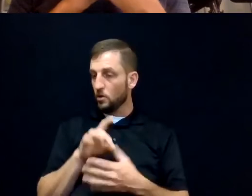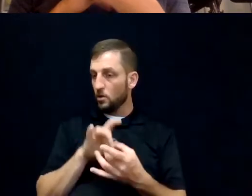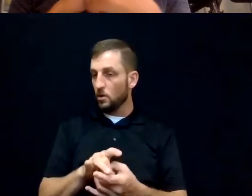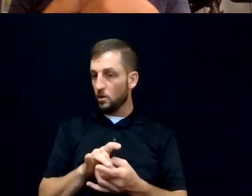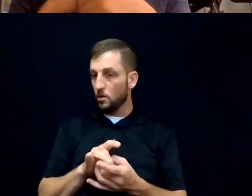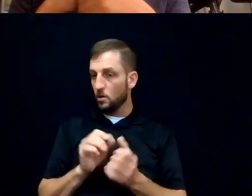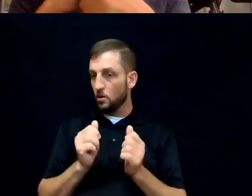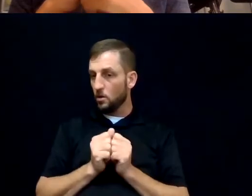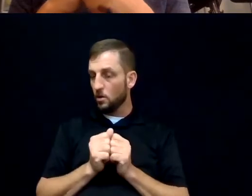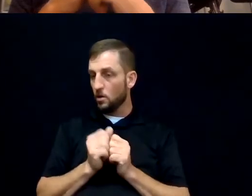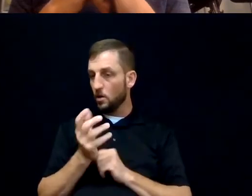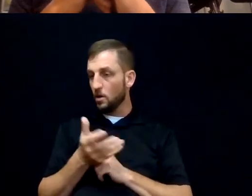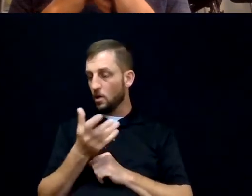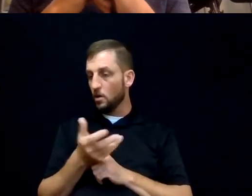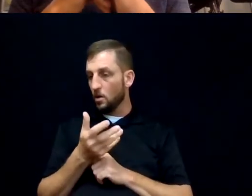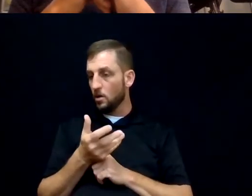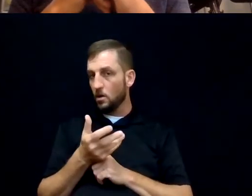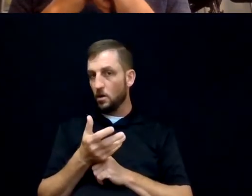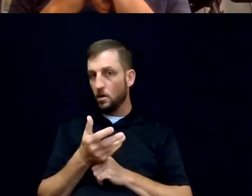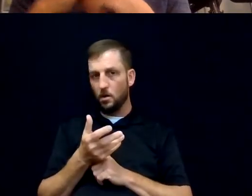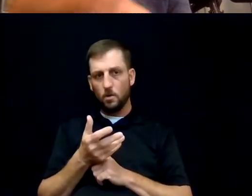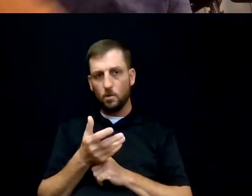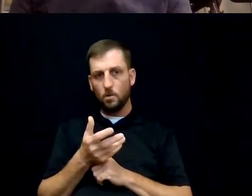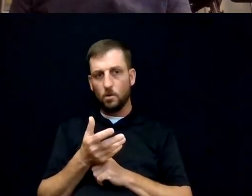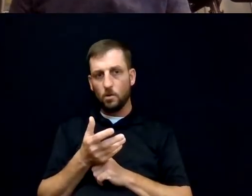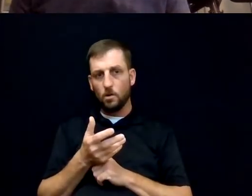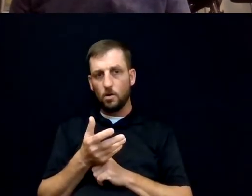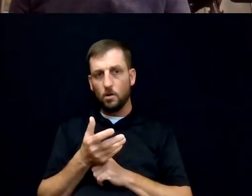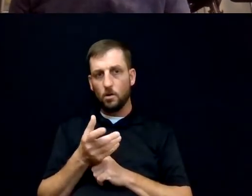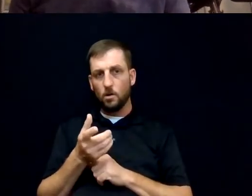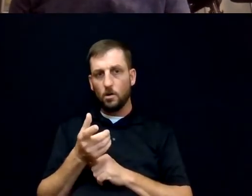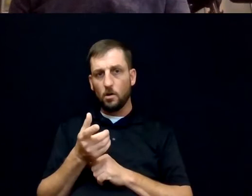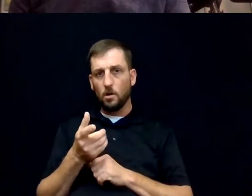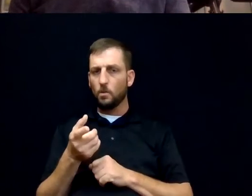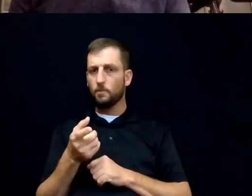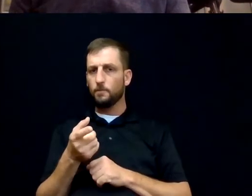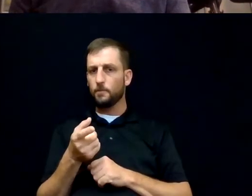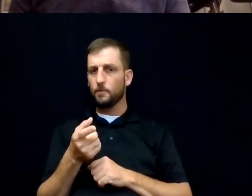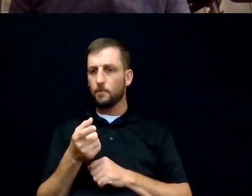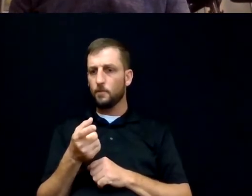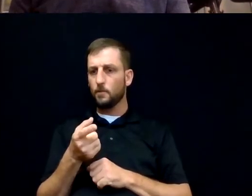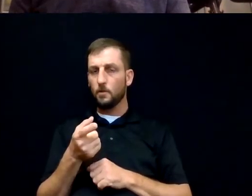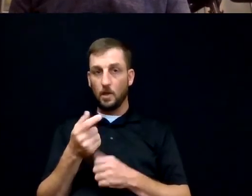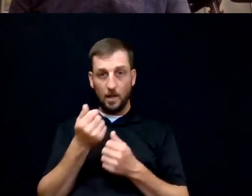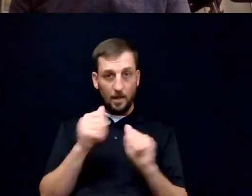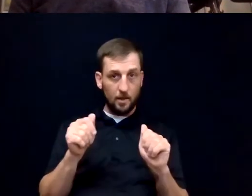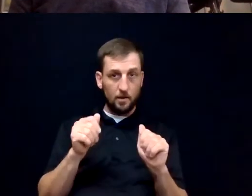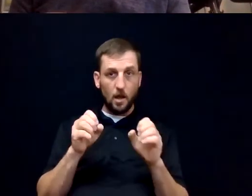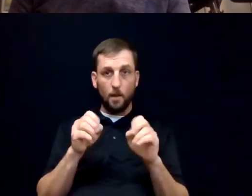to rideshare. Are there opportunities currently